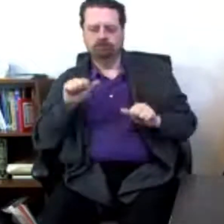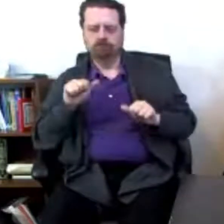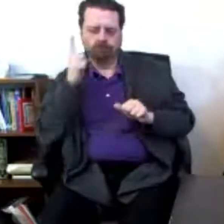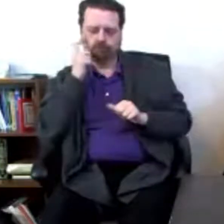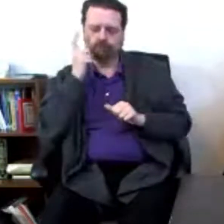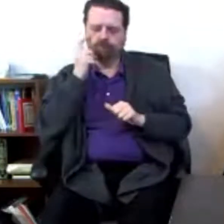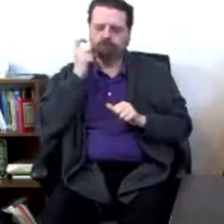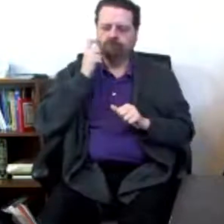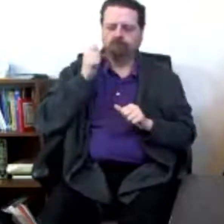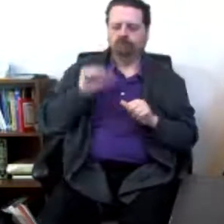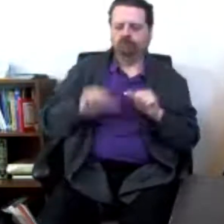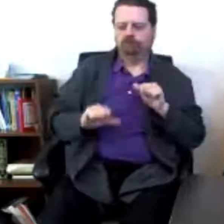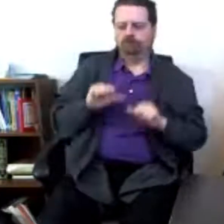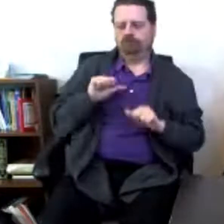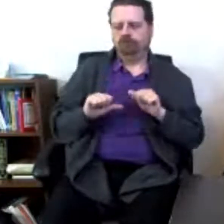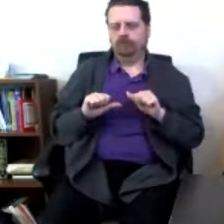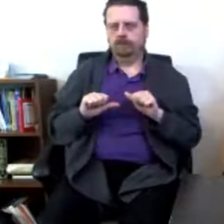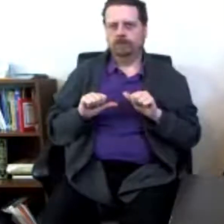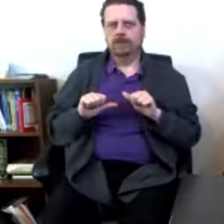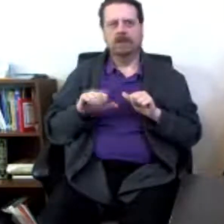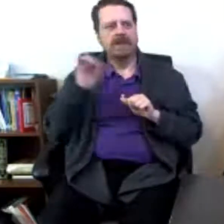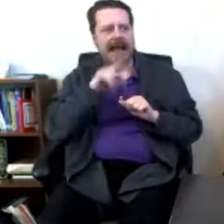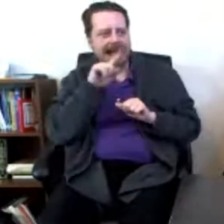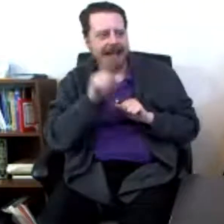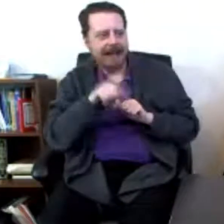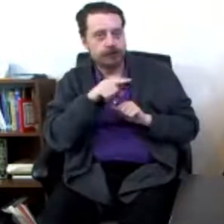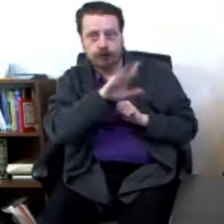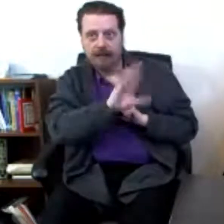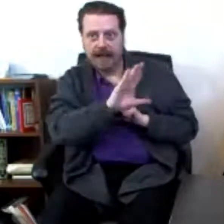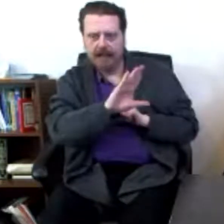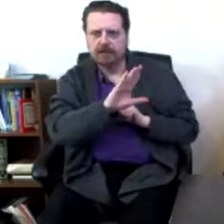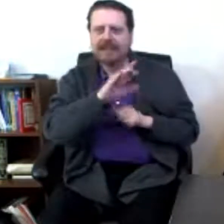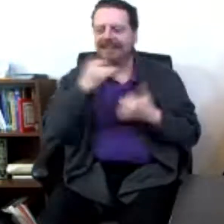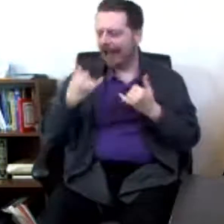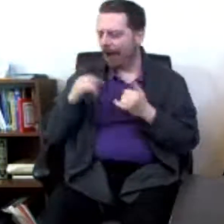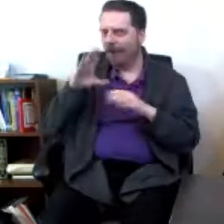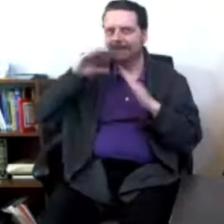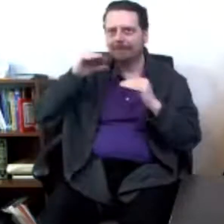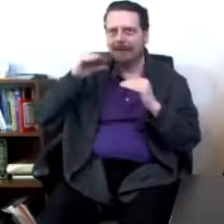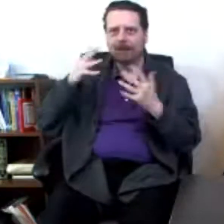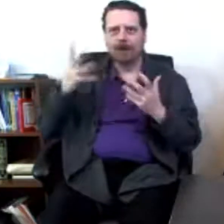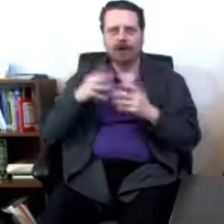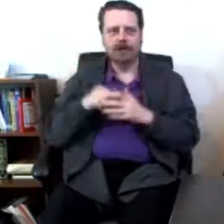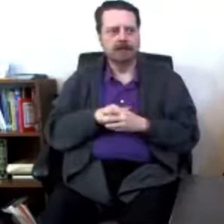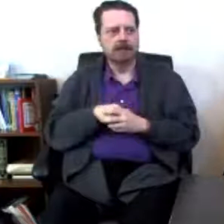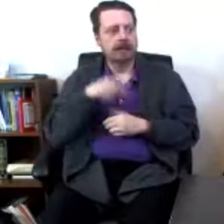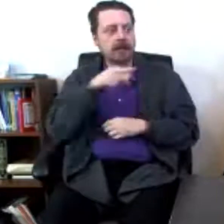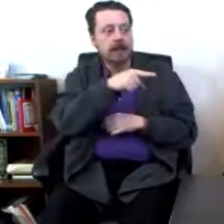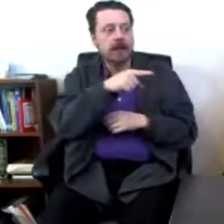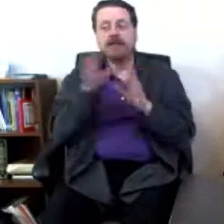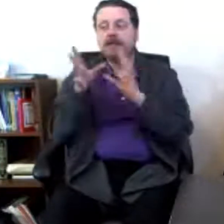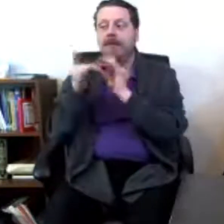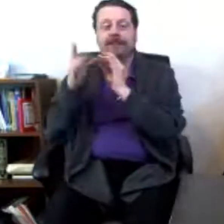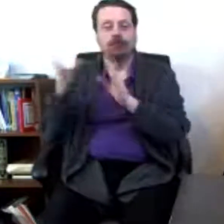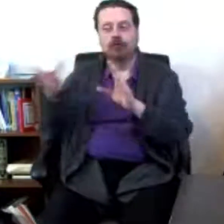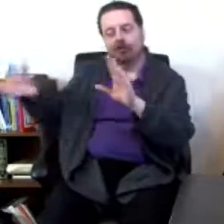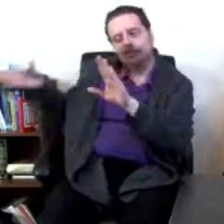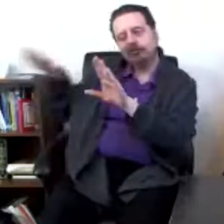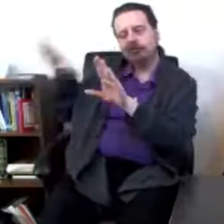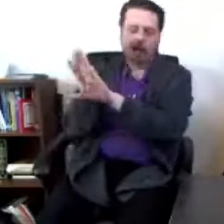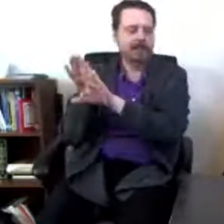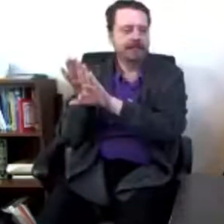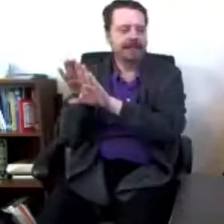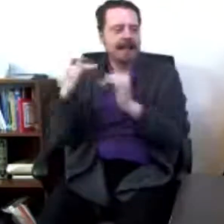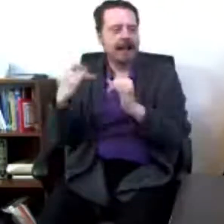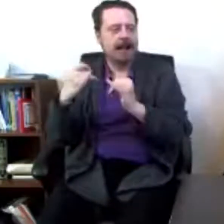With this kind of answer, what do you expect? What do you expect? They are shutting off the messengers of God when